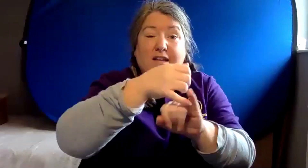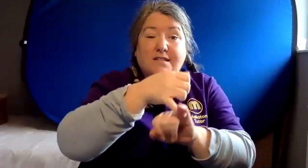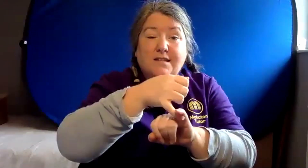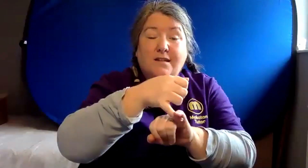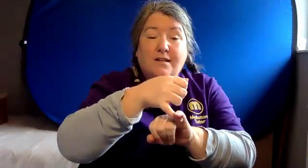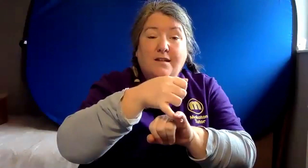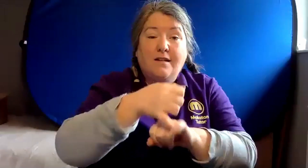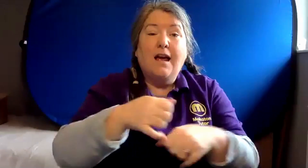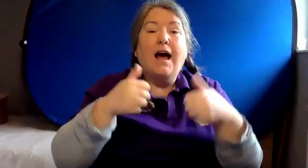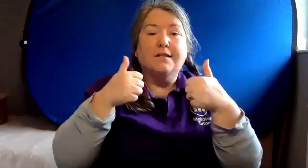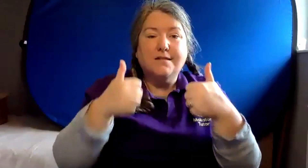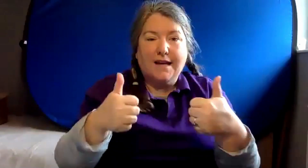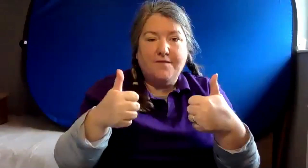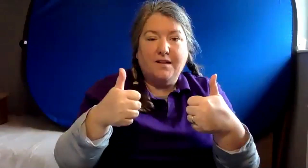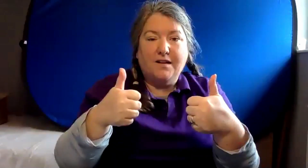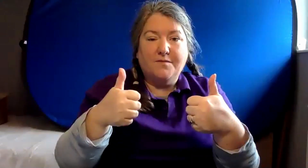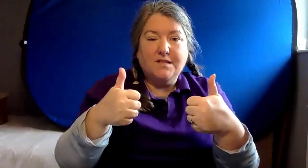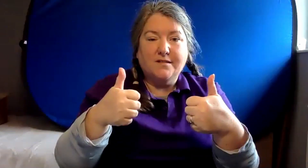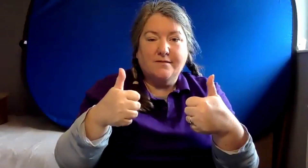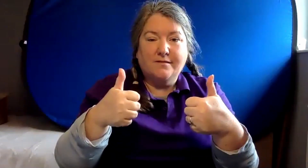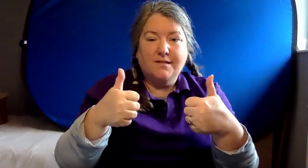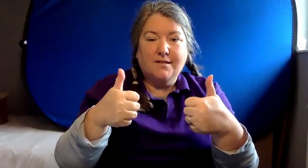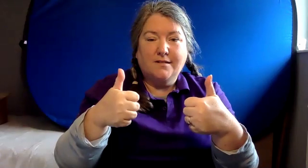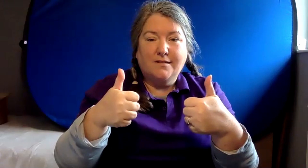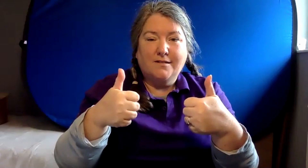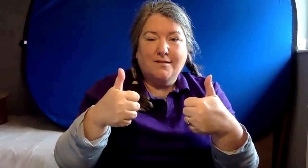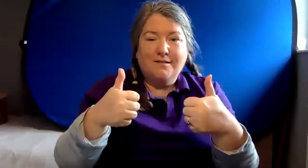NHS, and save lives.